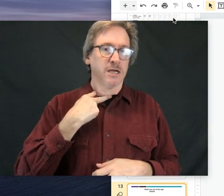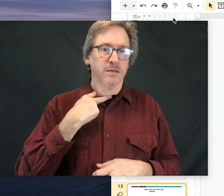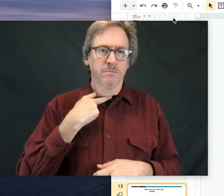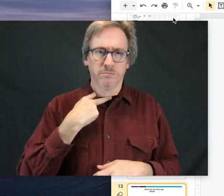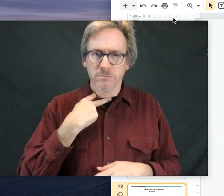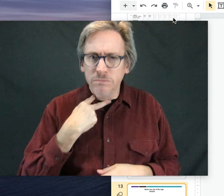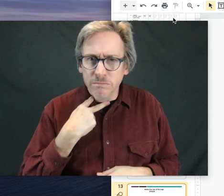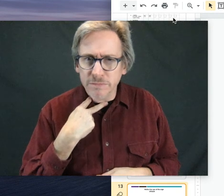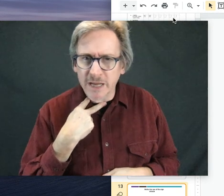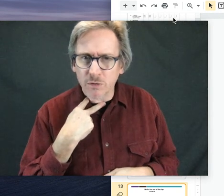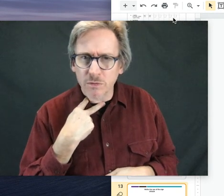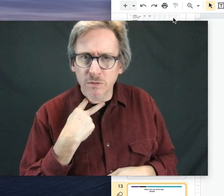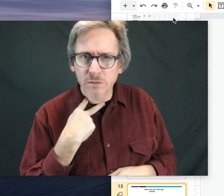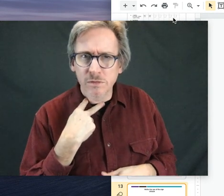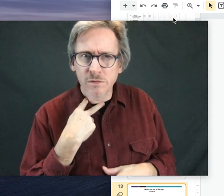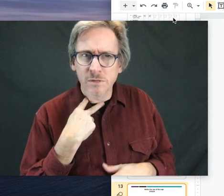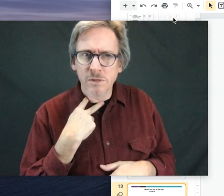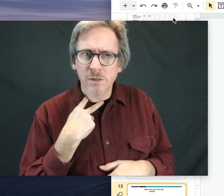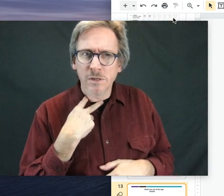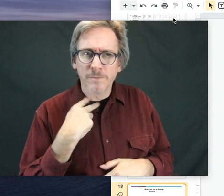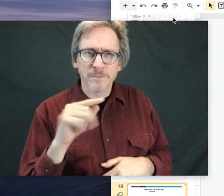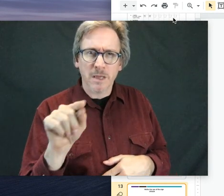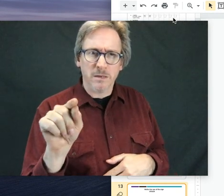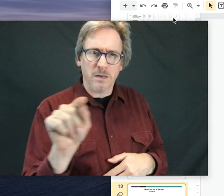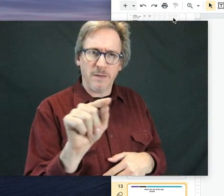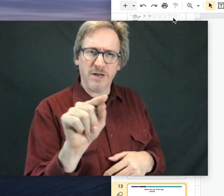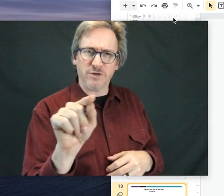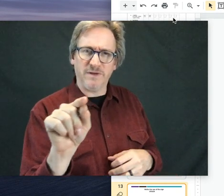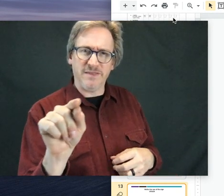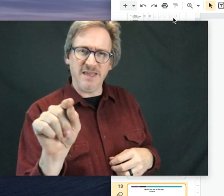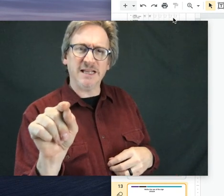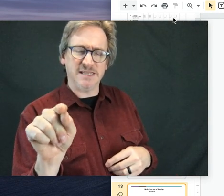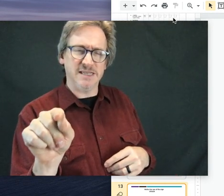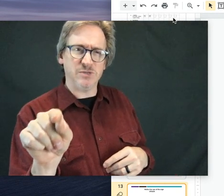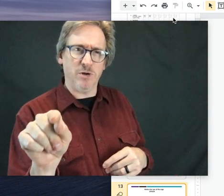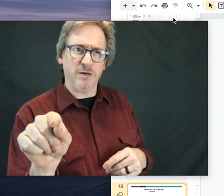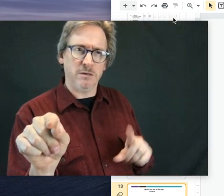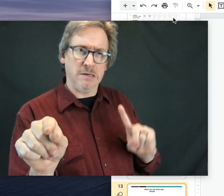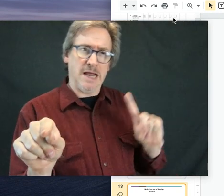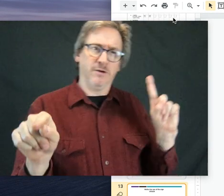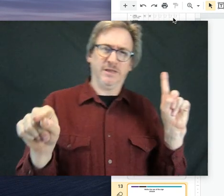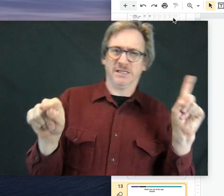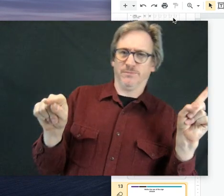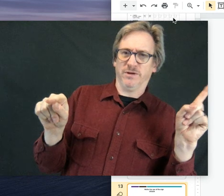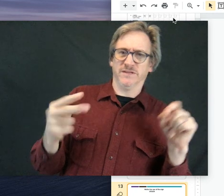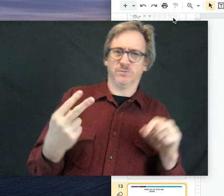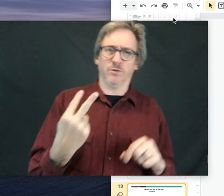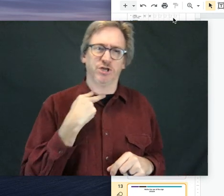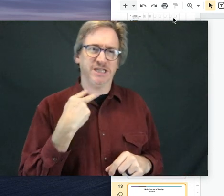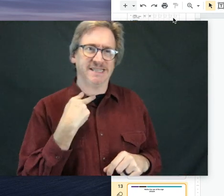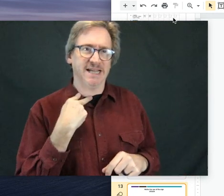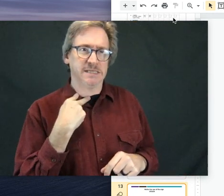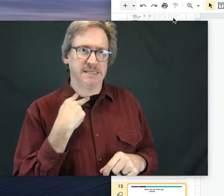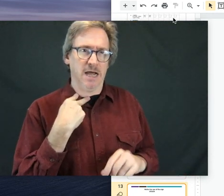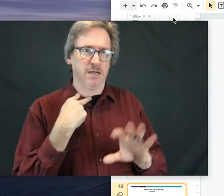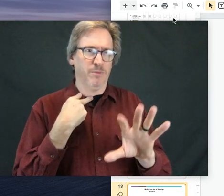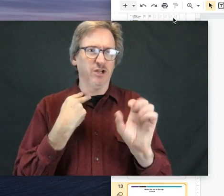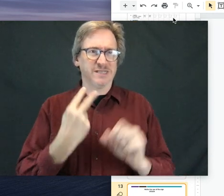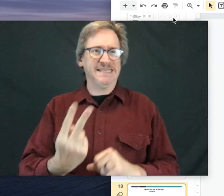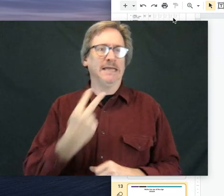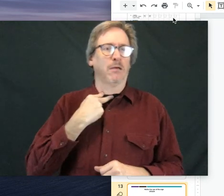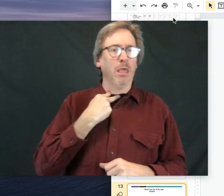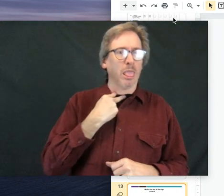Stuck. Now, I'm not sure if I think it's this one. I don't think it's the previous one where she signed stuck,